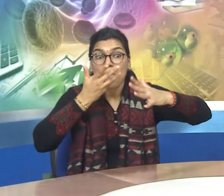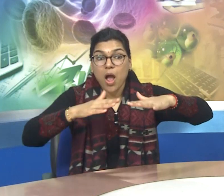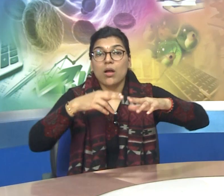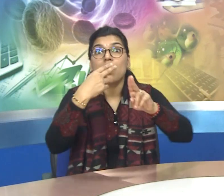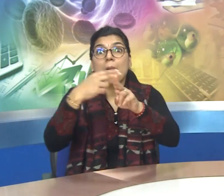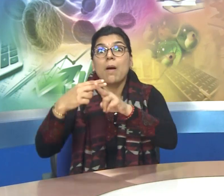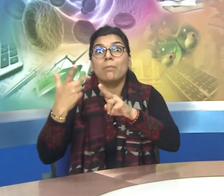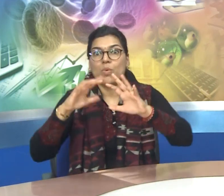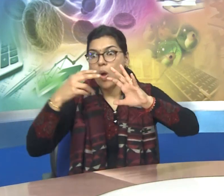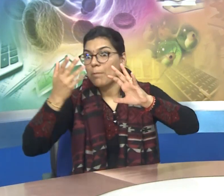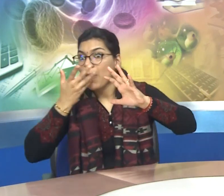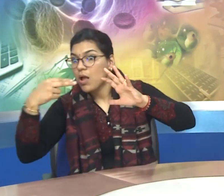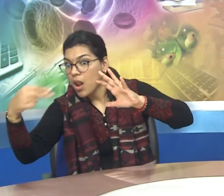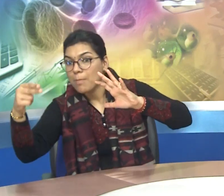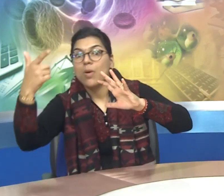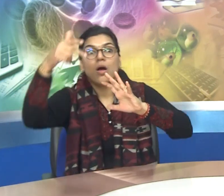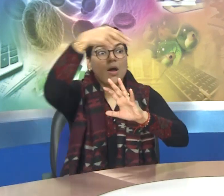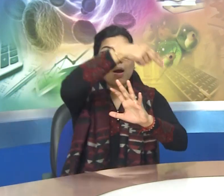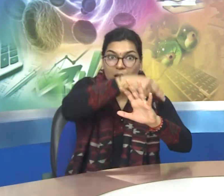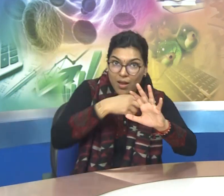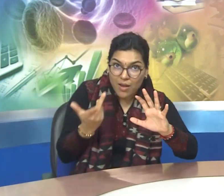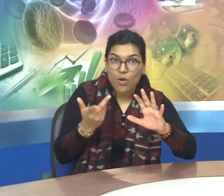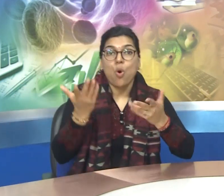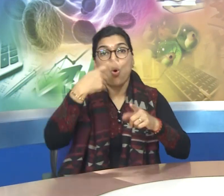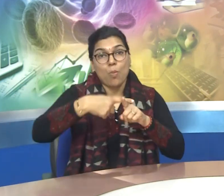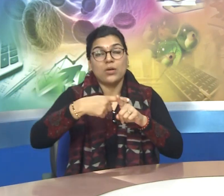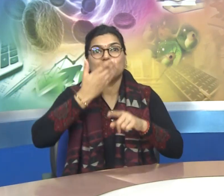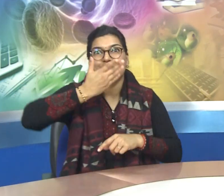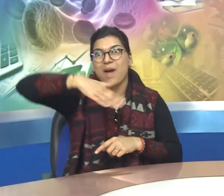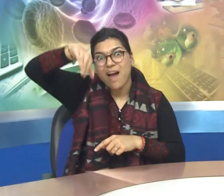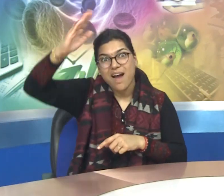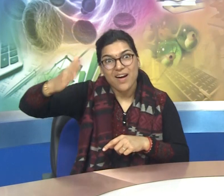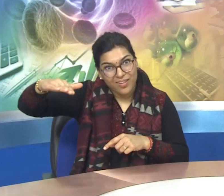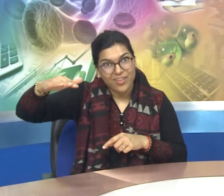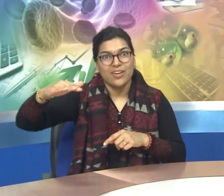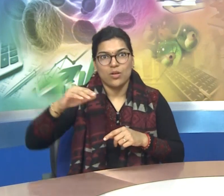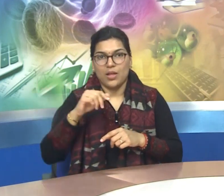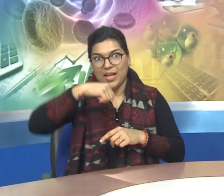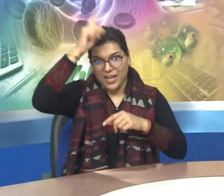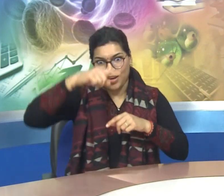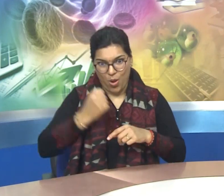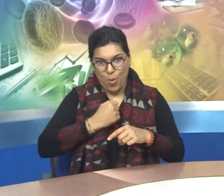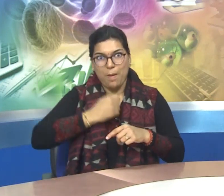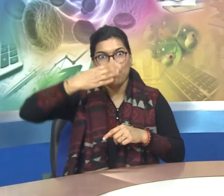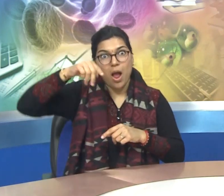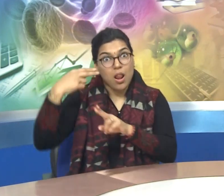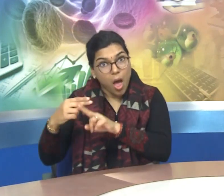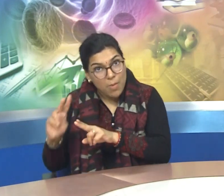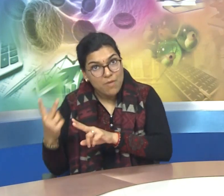entities of particular area, along with its history, economic development,